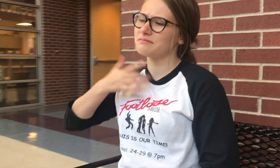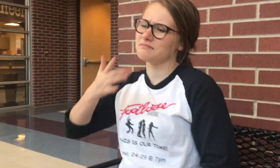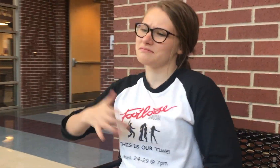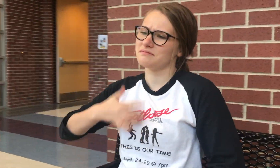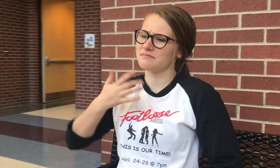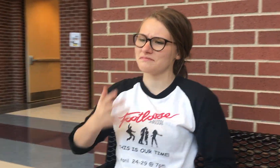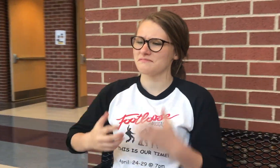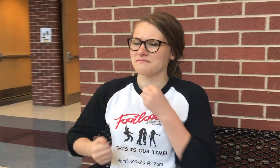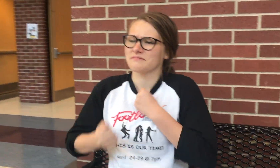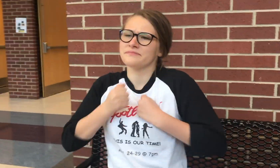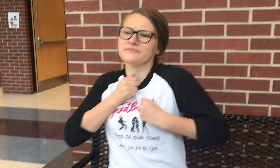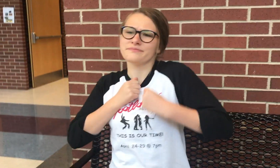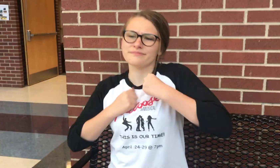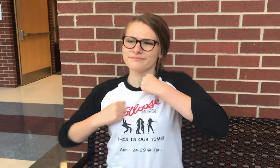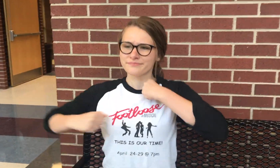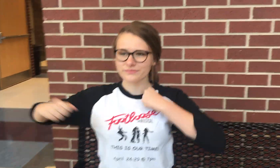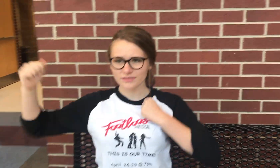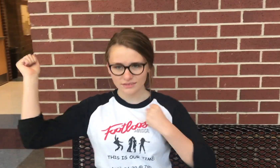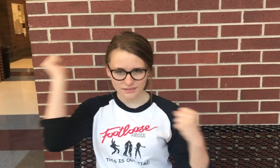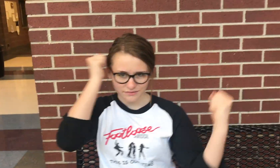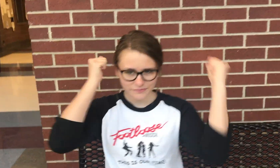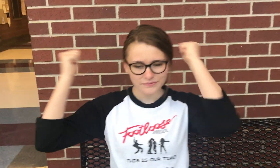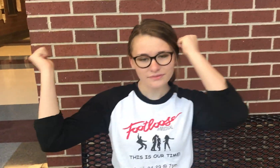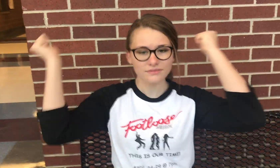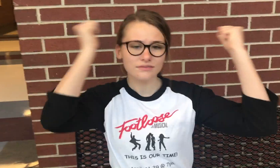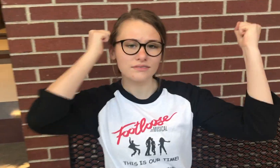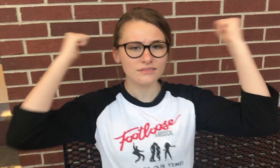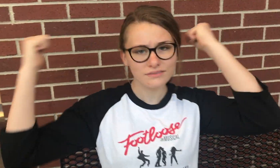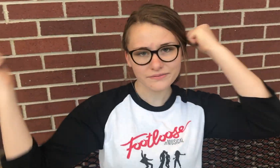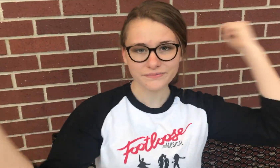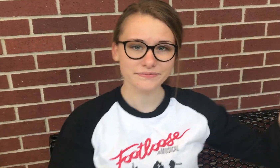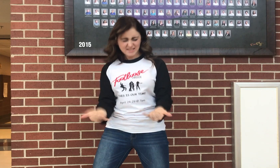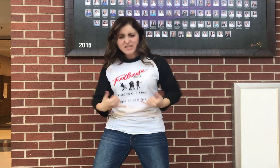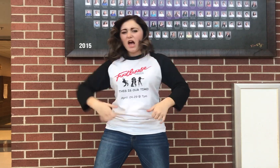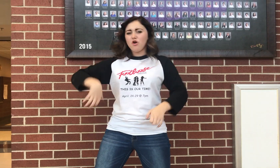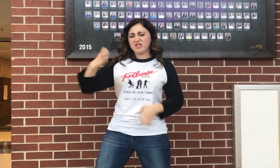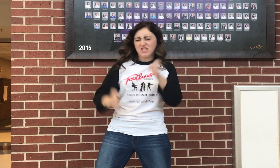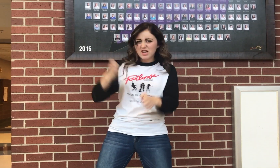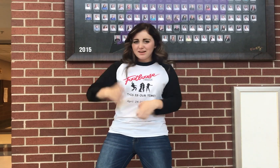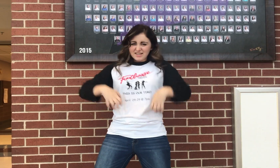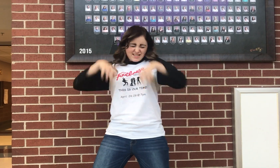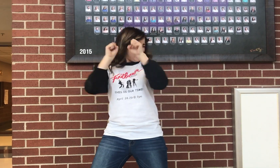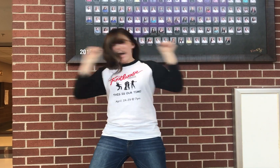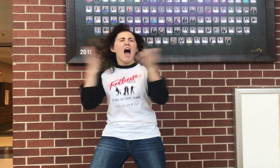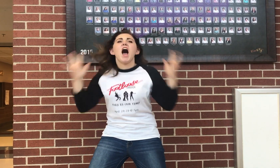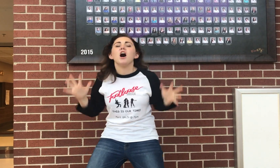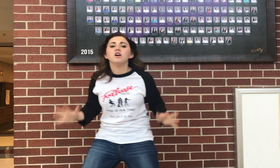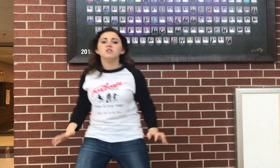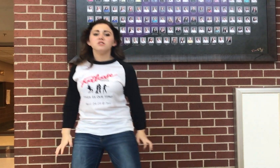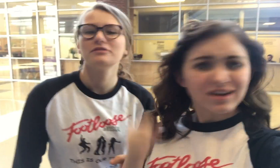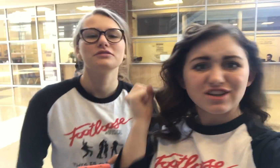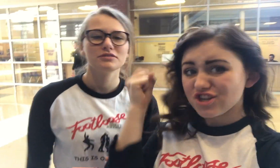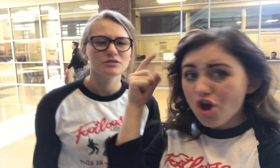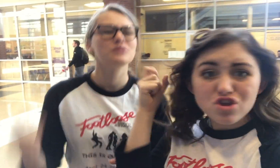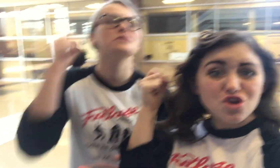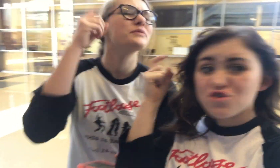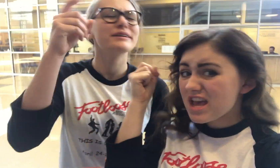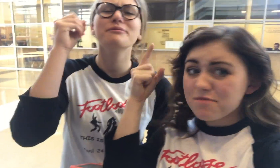didn't say Wrecking balls inside my brain I will scream over loud tonight Can you hear